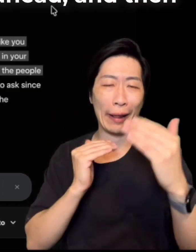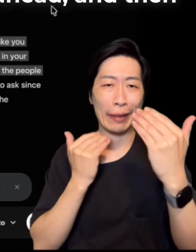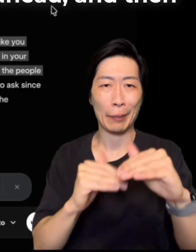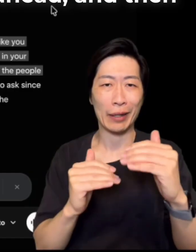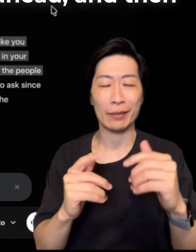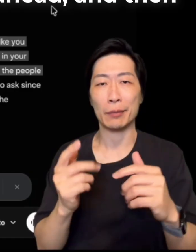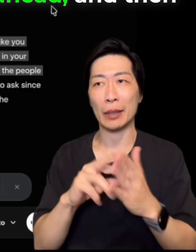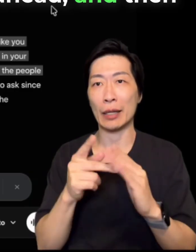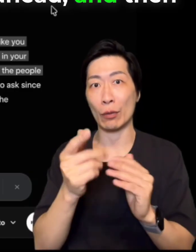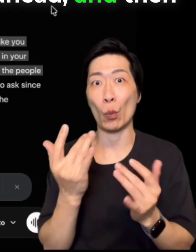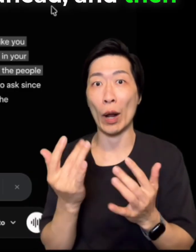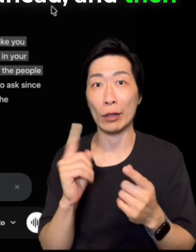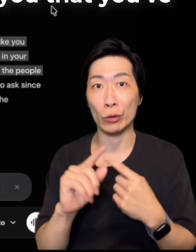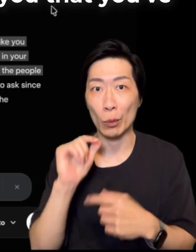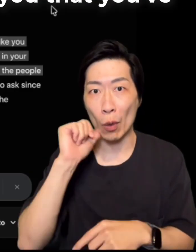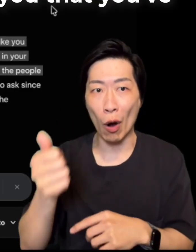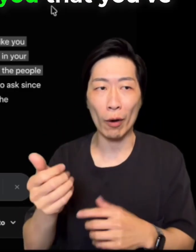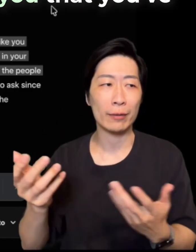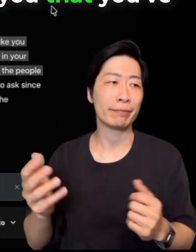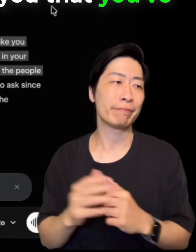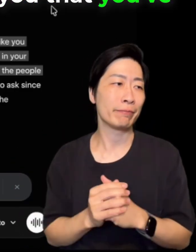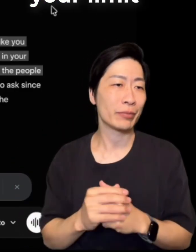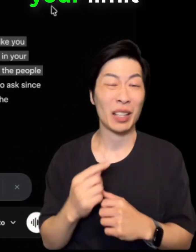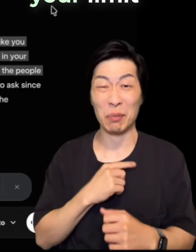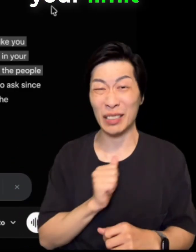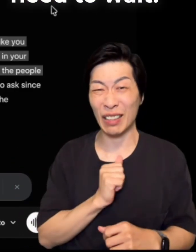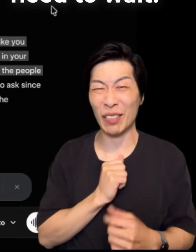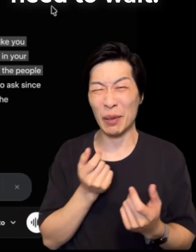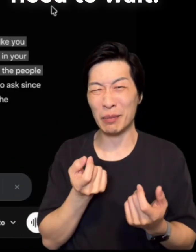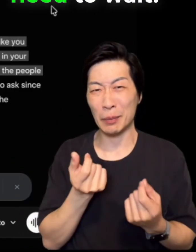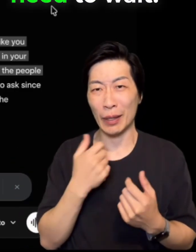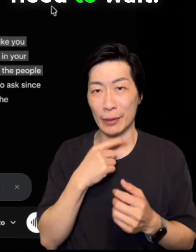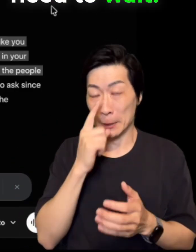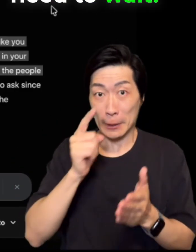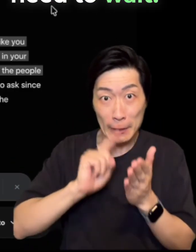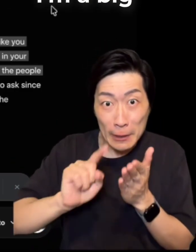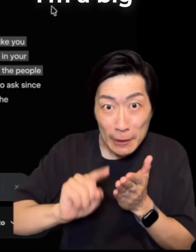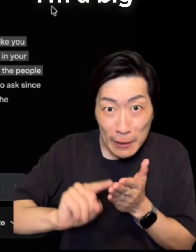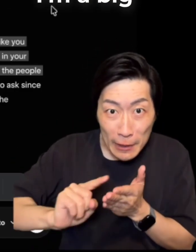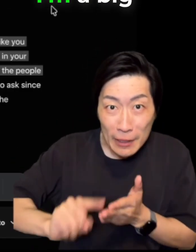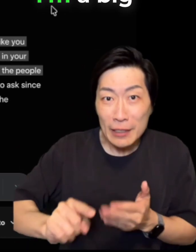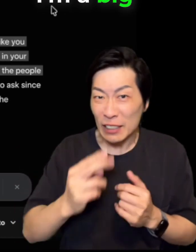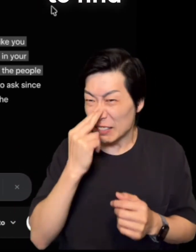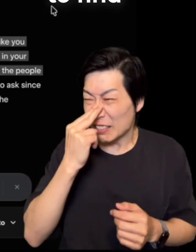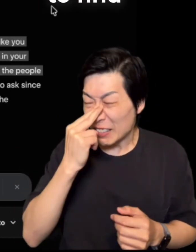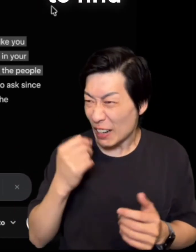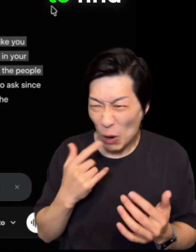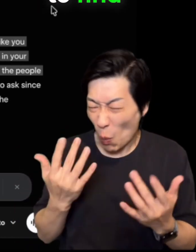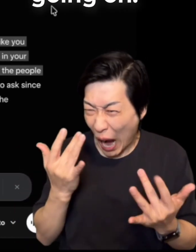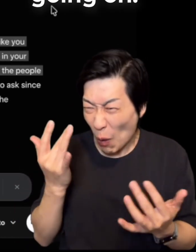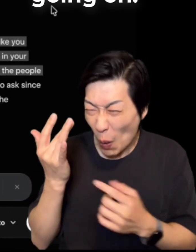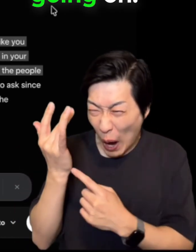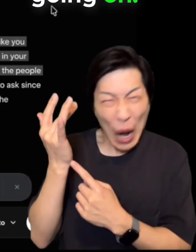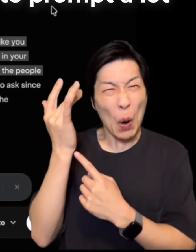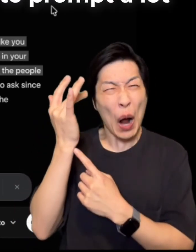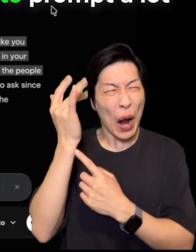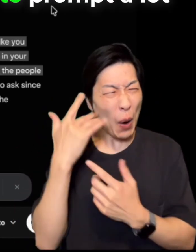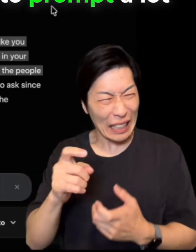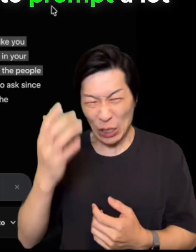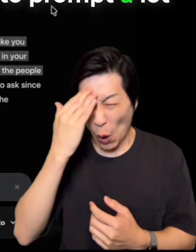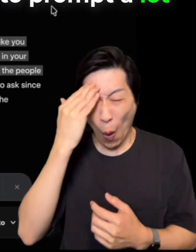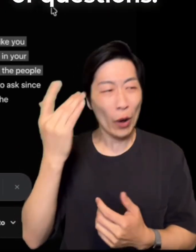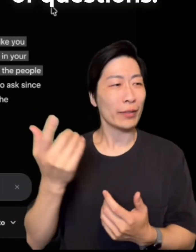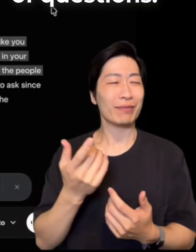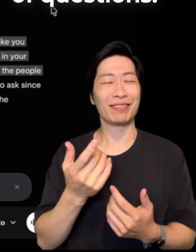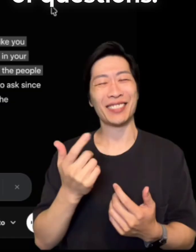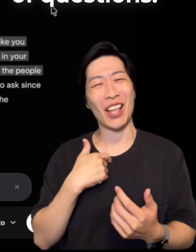you. You can go ahead and then it'll tell you that you've reached your limit and you'll need to wait. But since I'm a big nerd, I like to find out what's going on. I like to